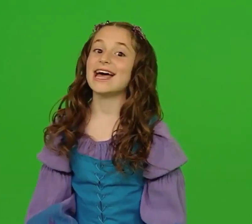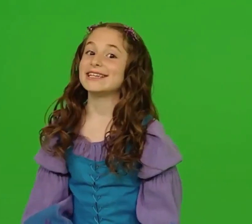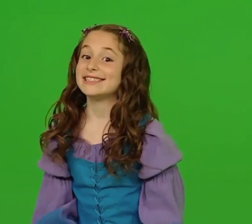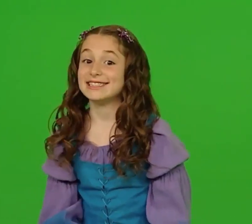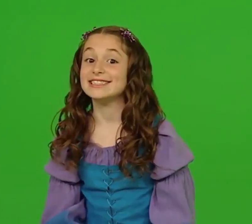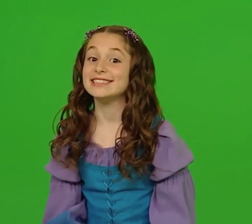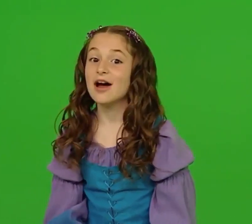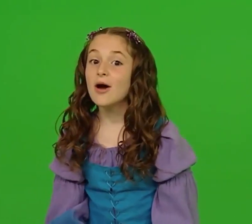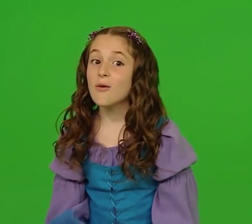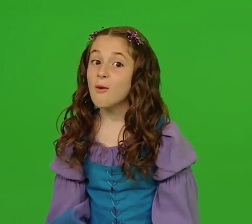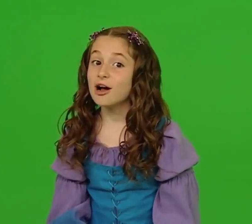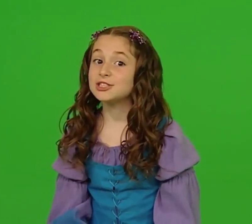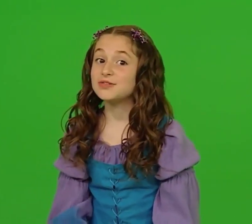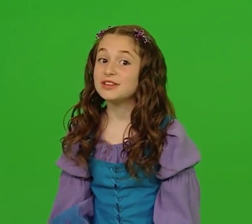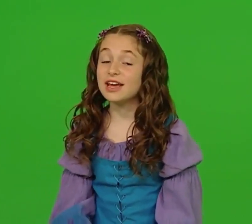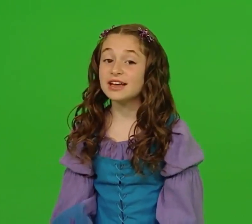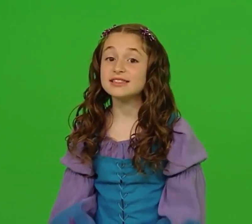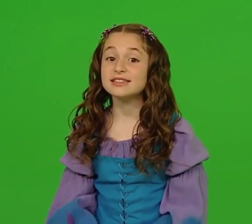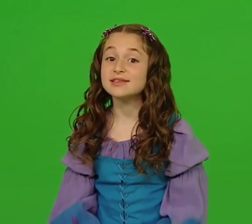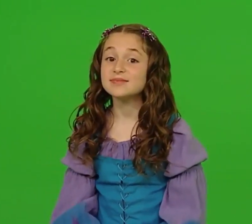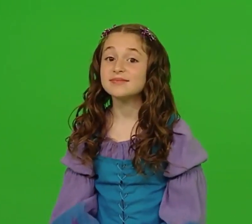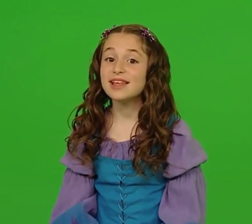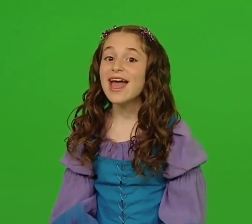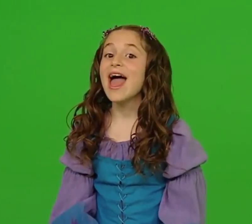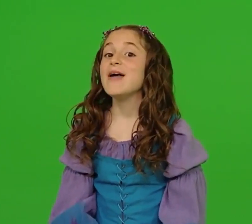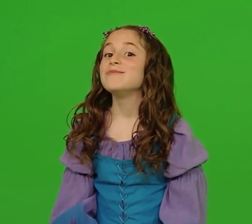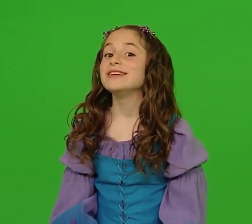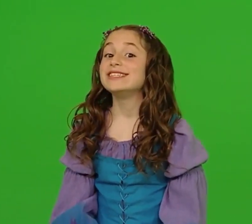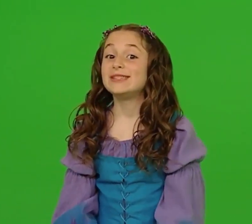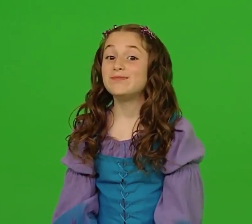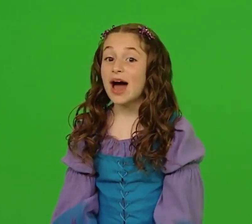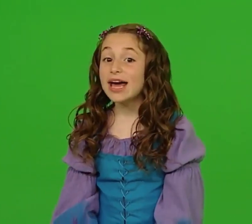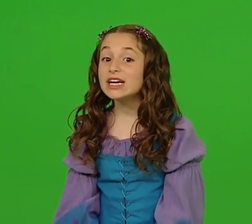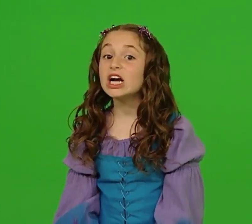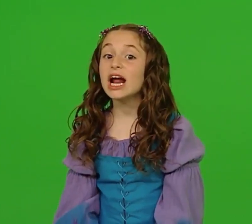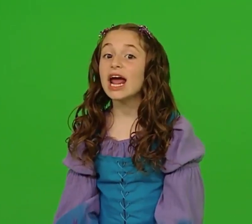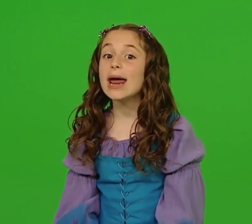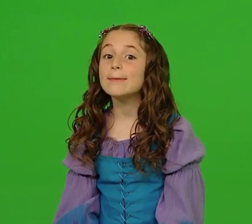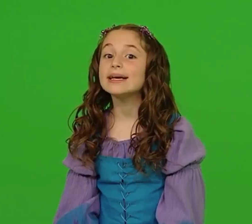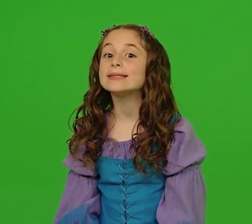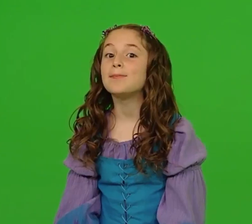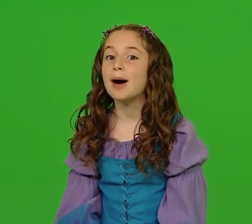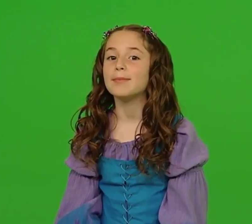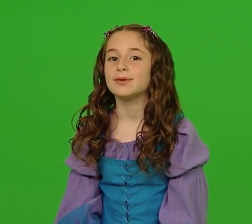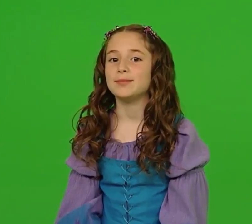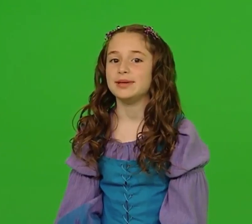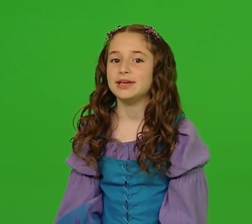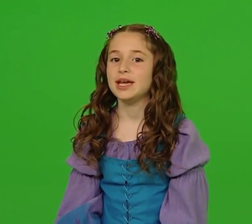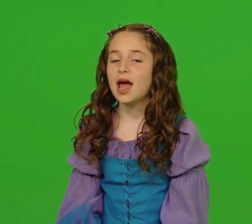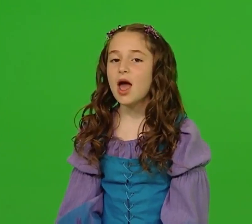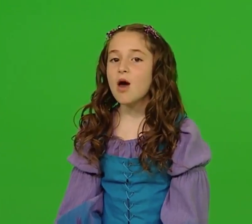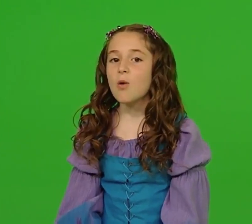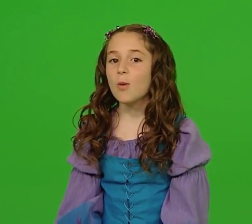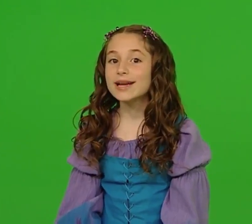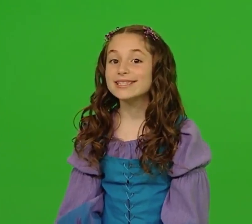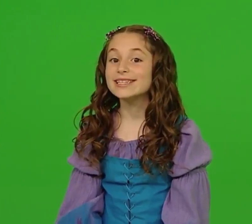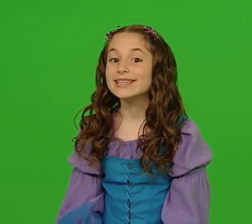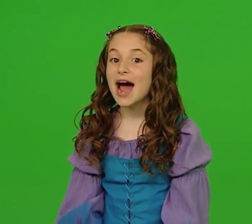Let's see. Watch for the hints. Miss Spider and Miss Bumblebee went to